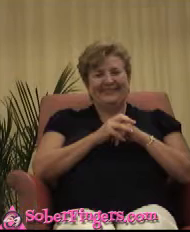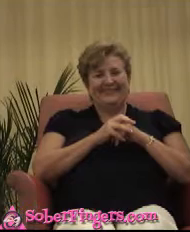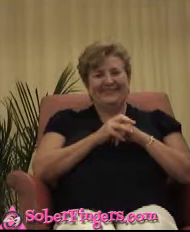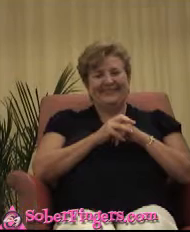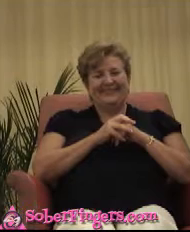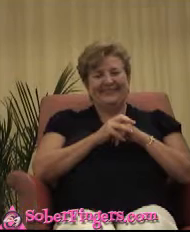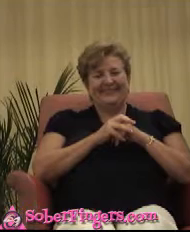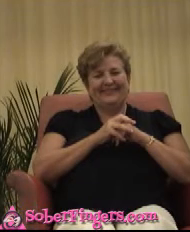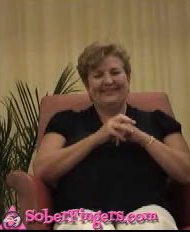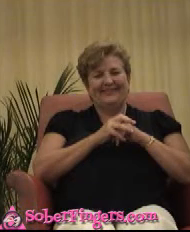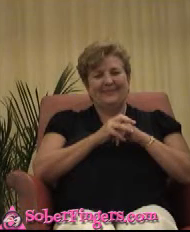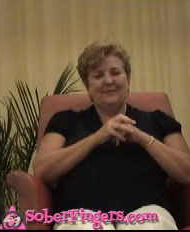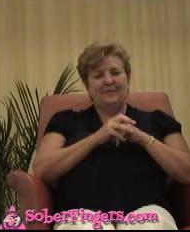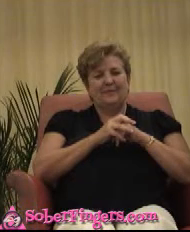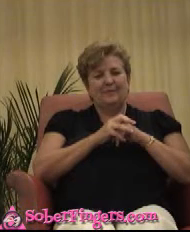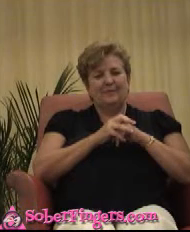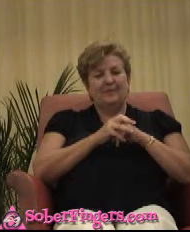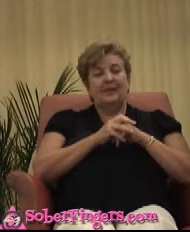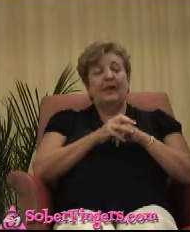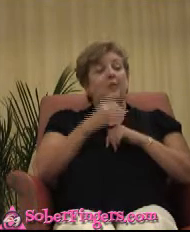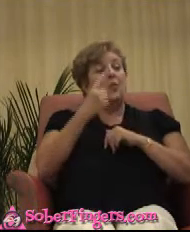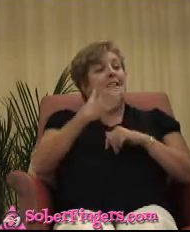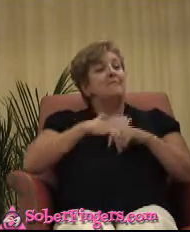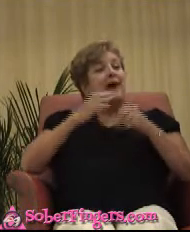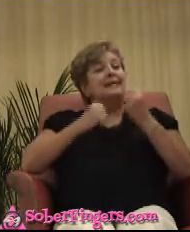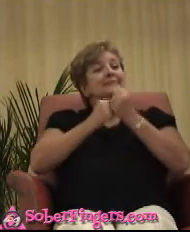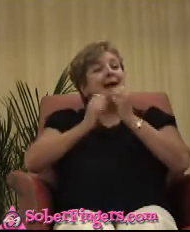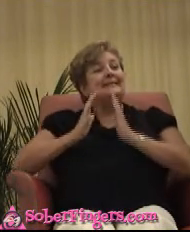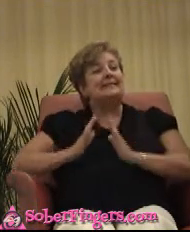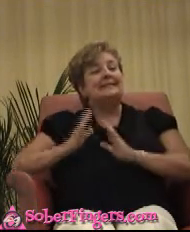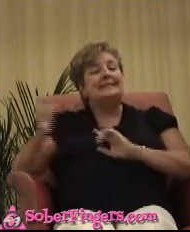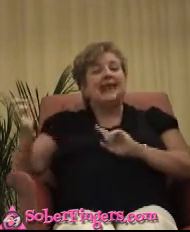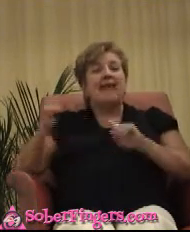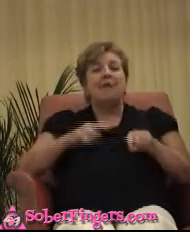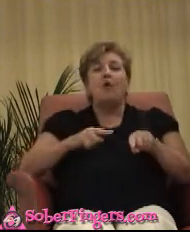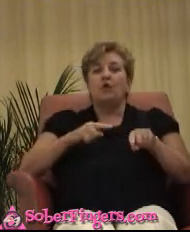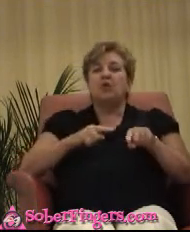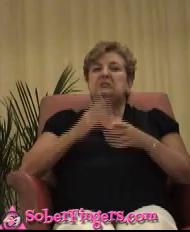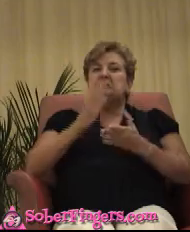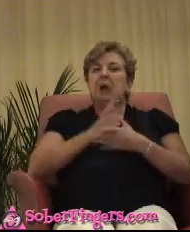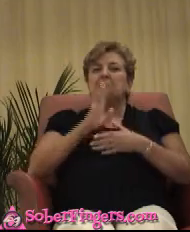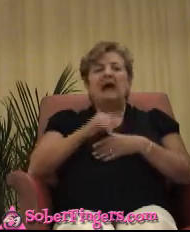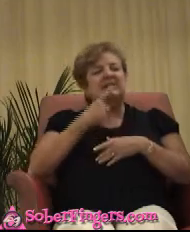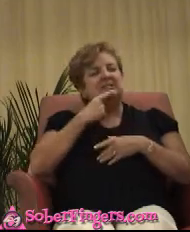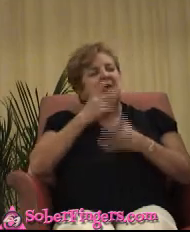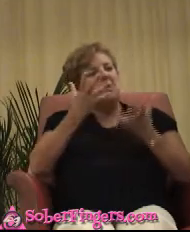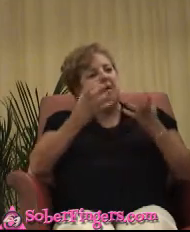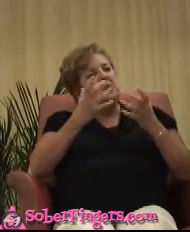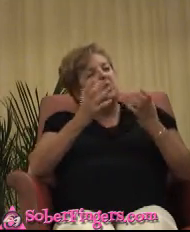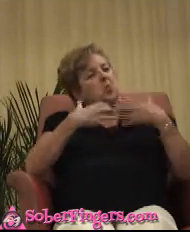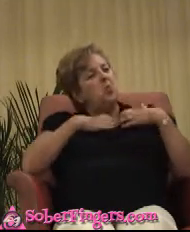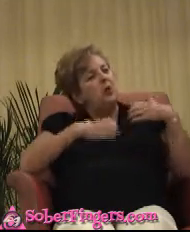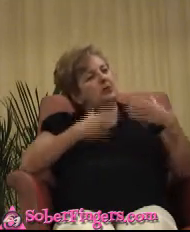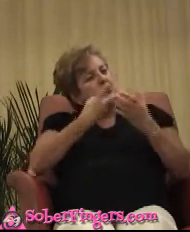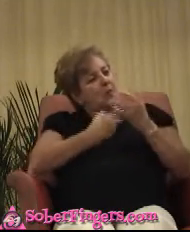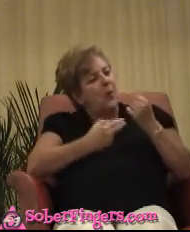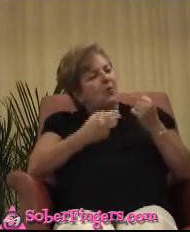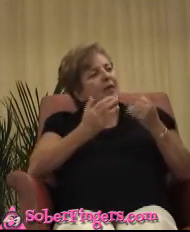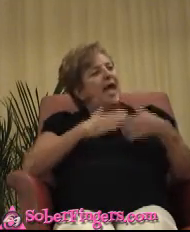One of my sponsees came over, and he said, I just wanted to stop by. Wish you guys a happy anniversary. He said,